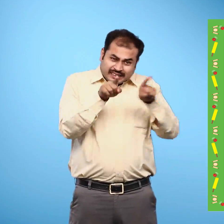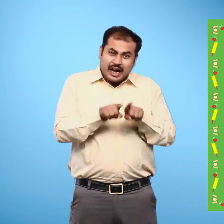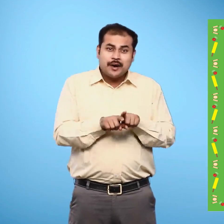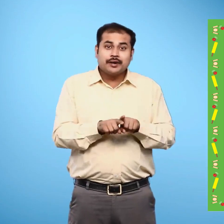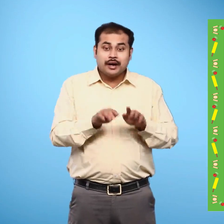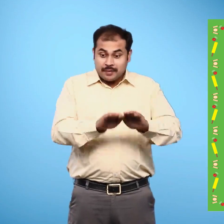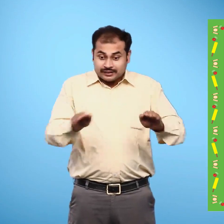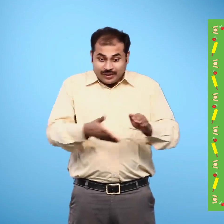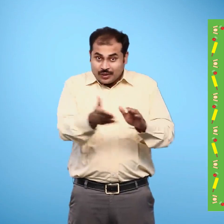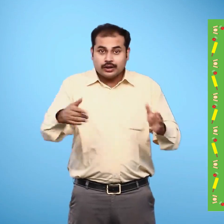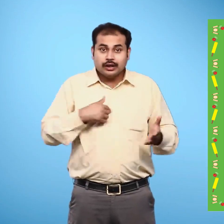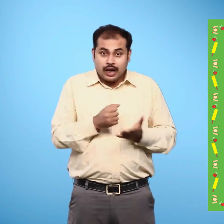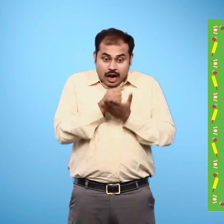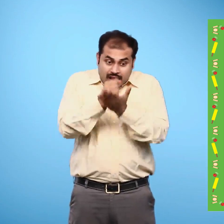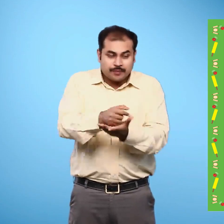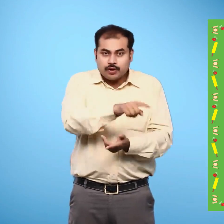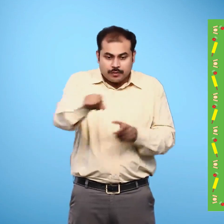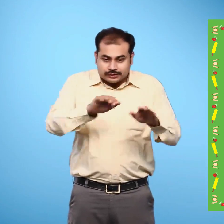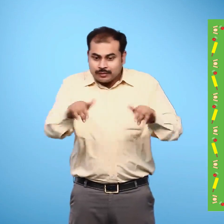Help children understand their shape